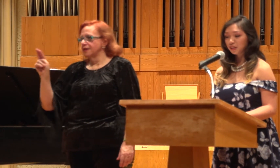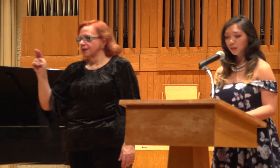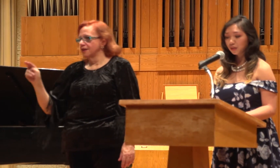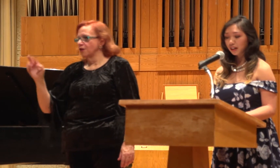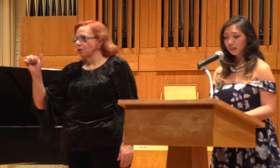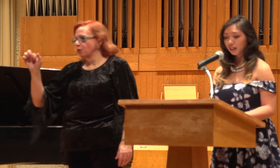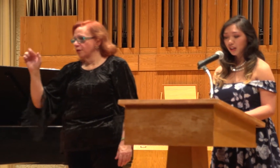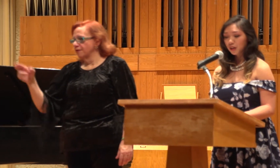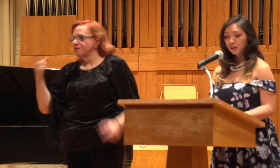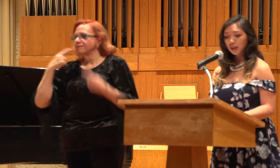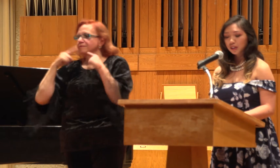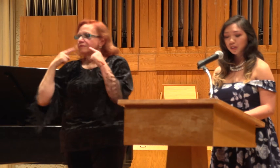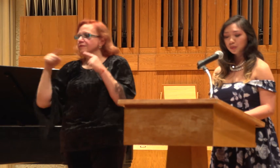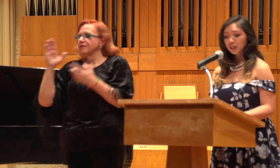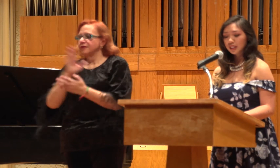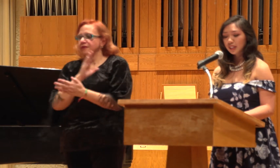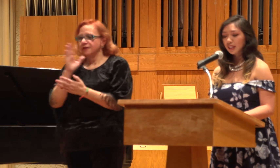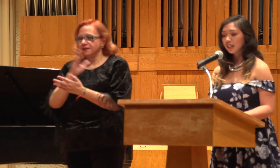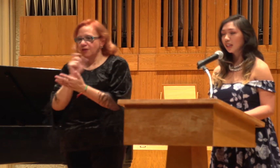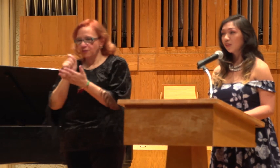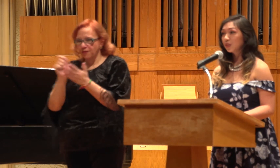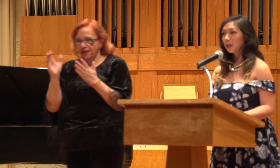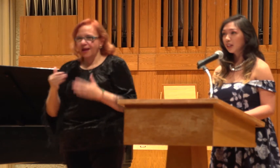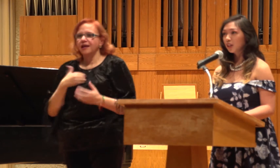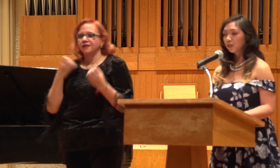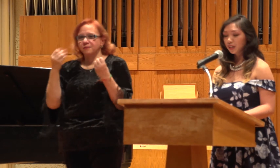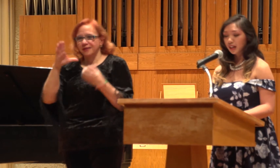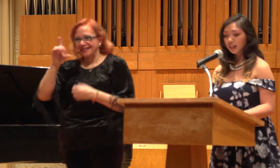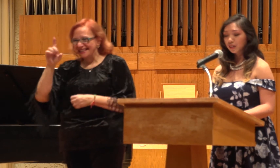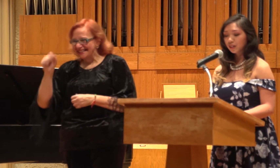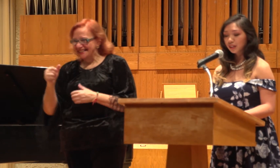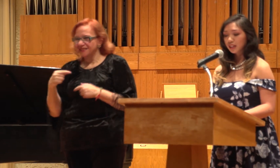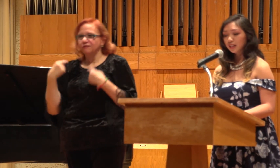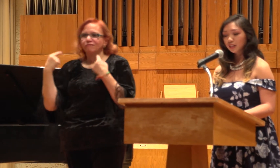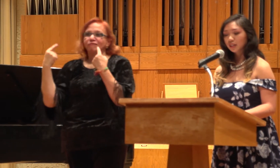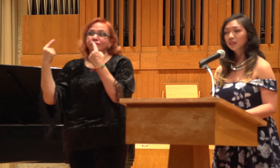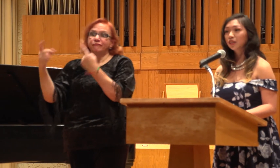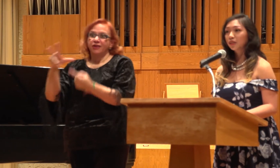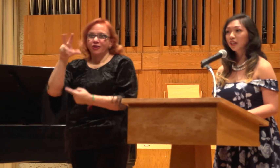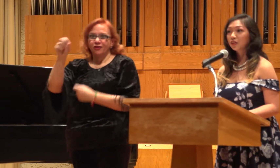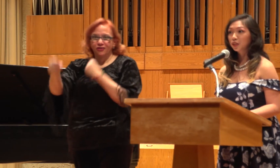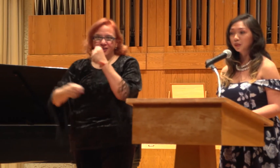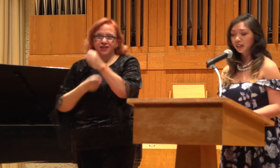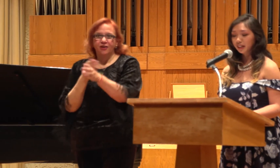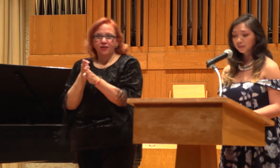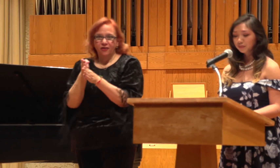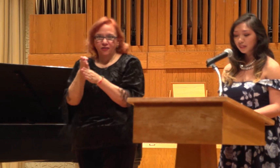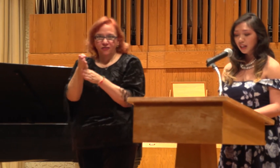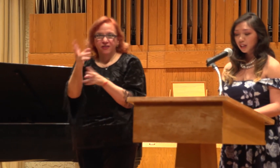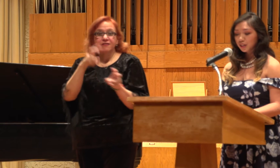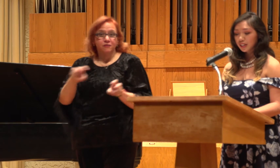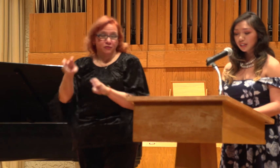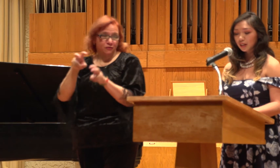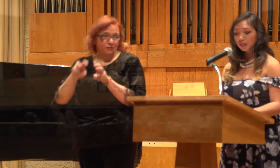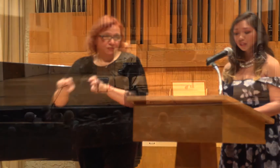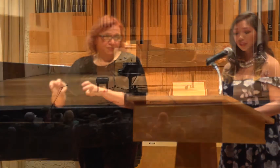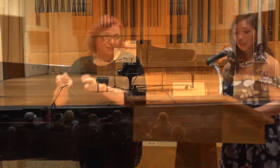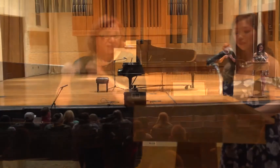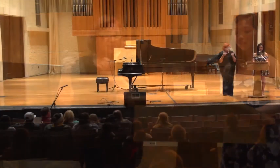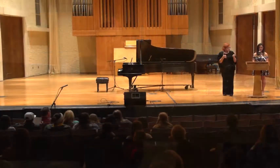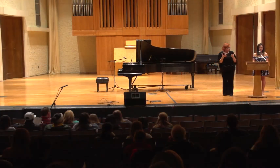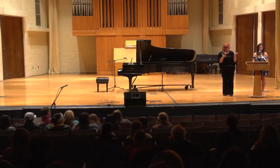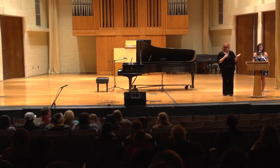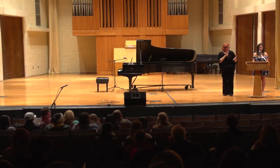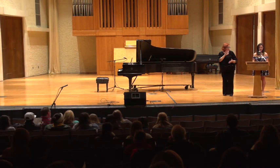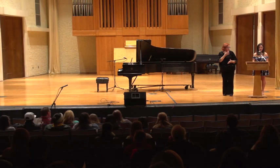accomplished singer-songwriter who has numerous CDs that have spanned over a 30-year career of touring. She is now serving